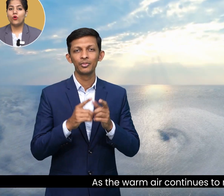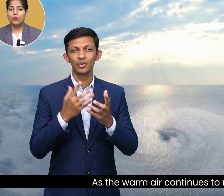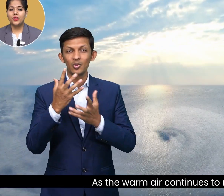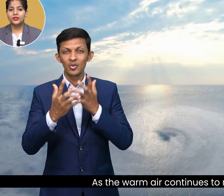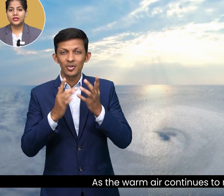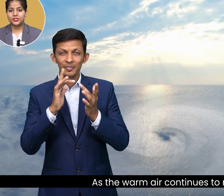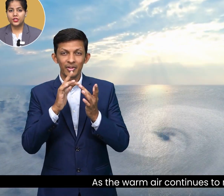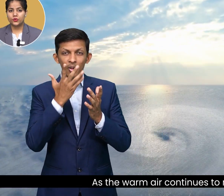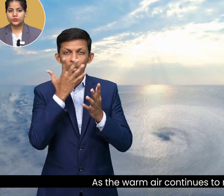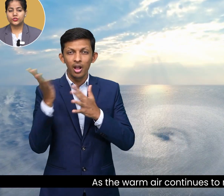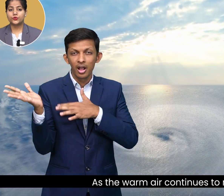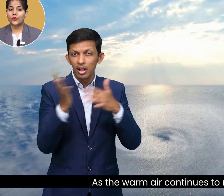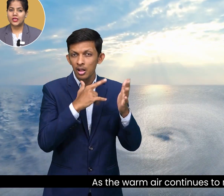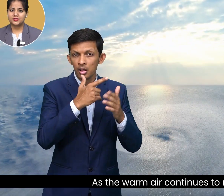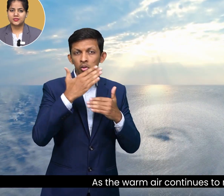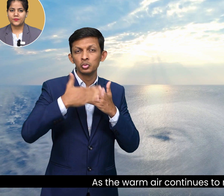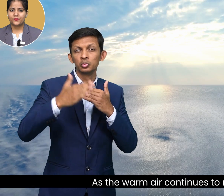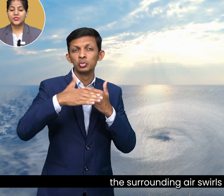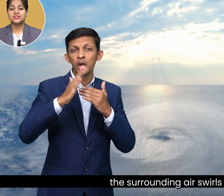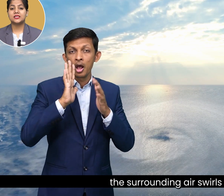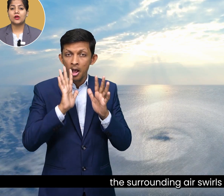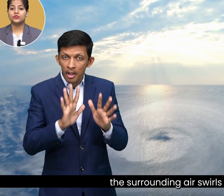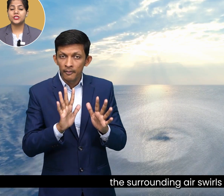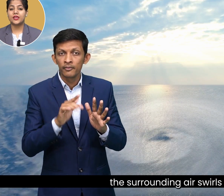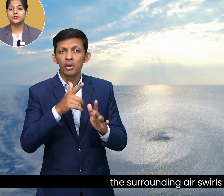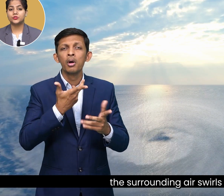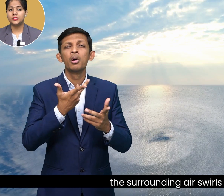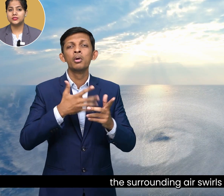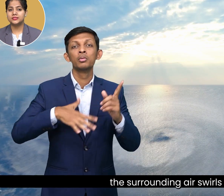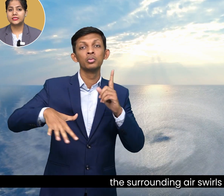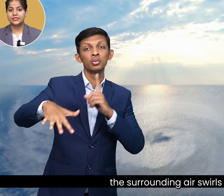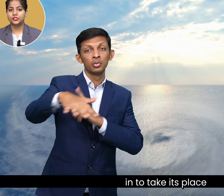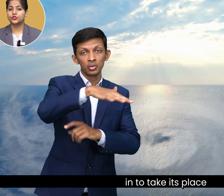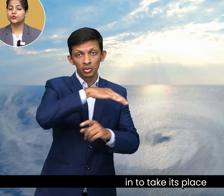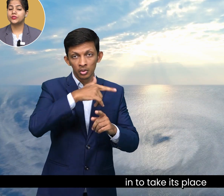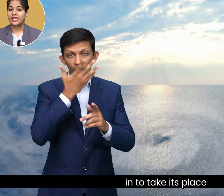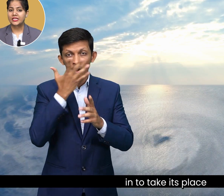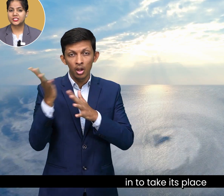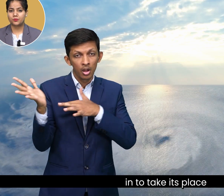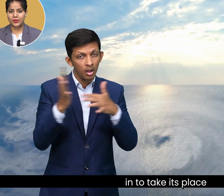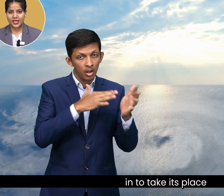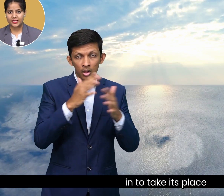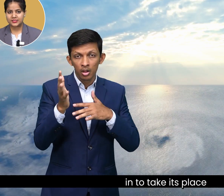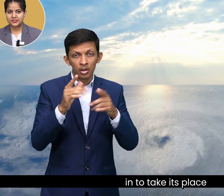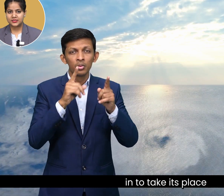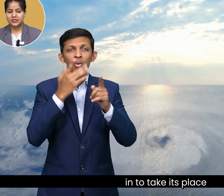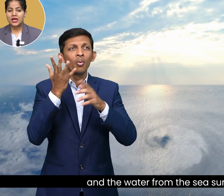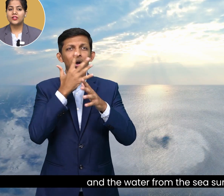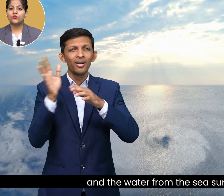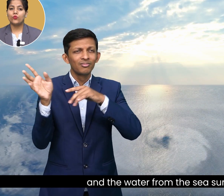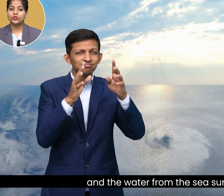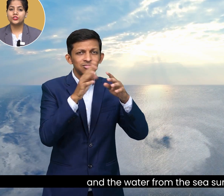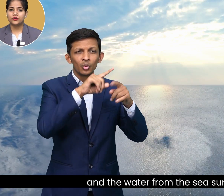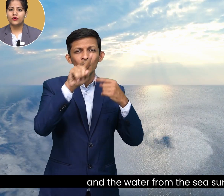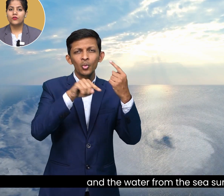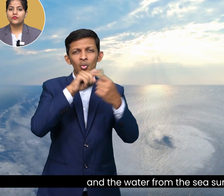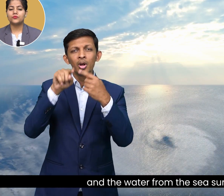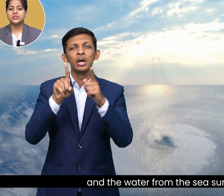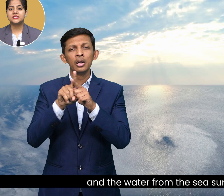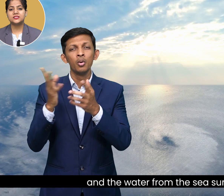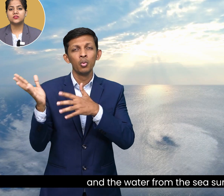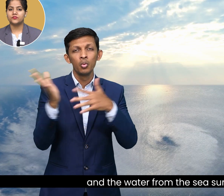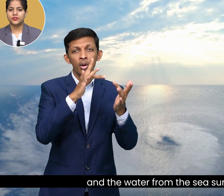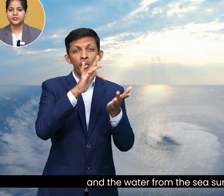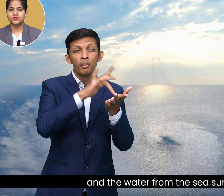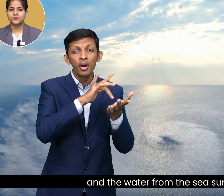As the warm air continues to rise, the surrounding air swells in it to take its place, and the water from